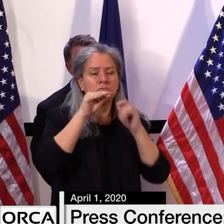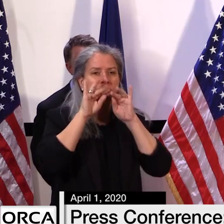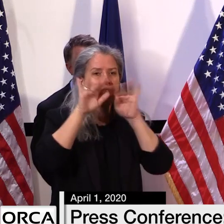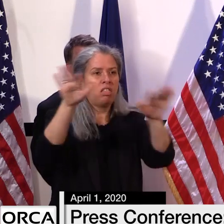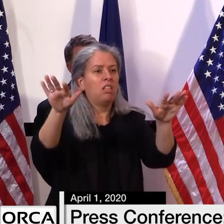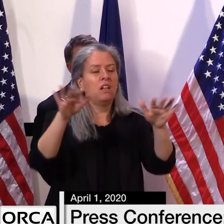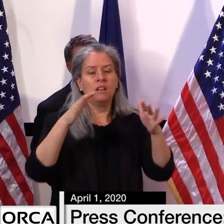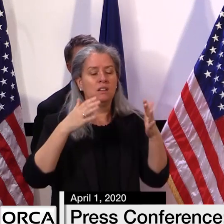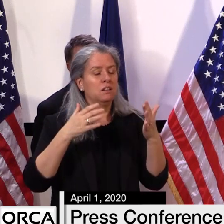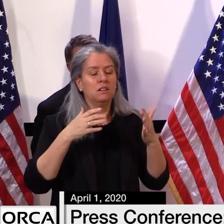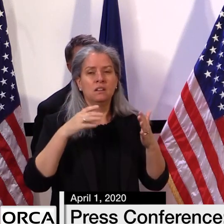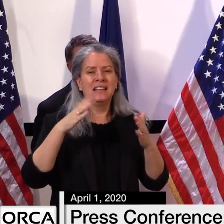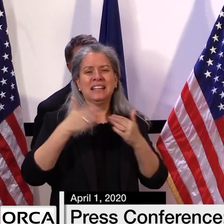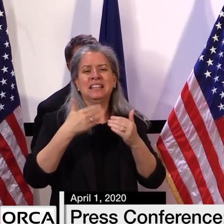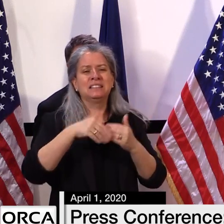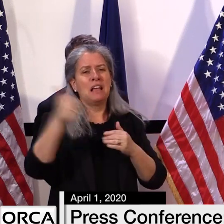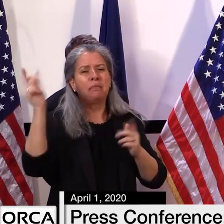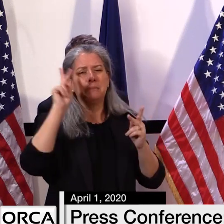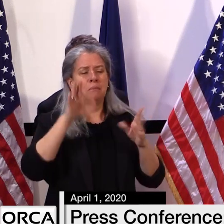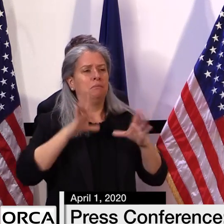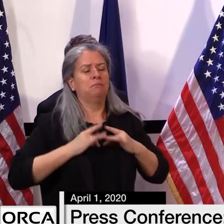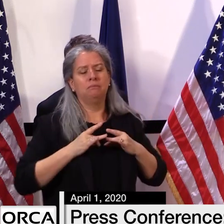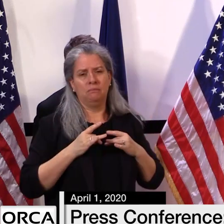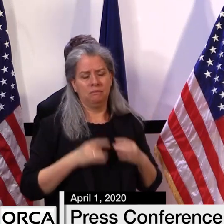aerosolizing that others could suffer from.